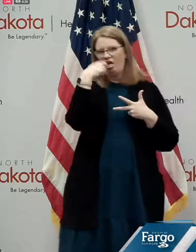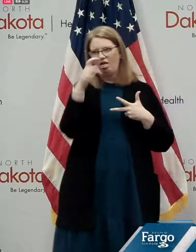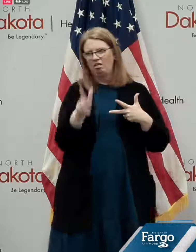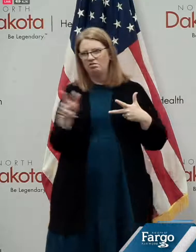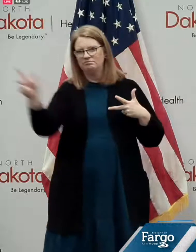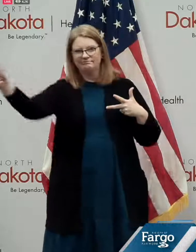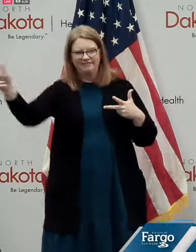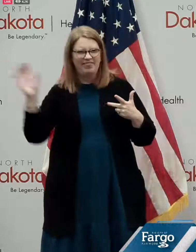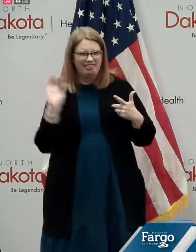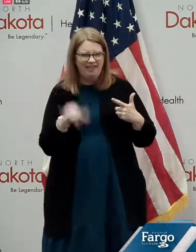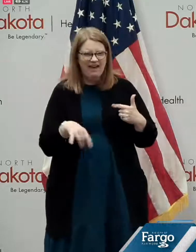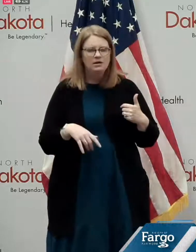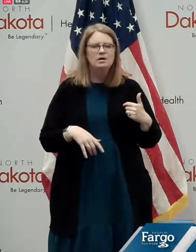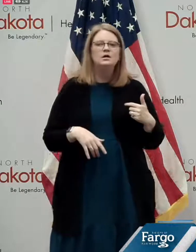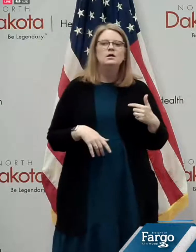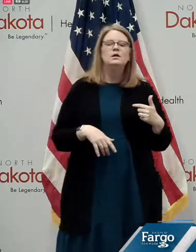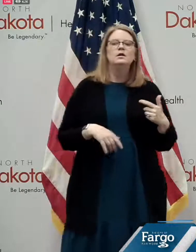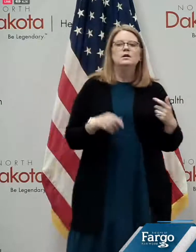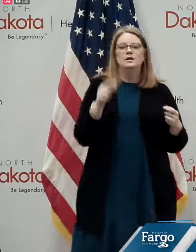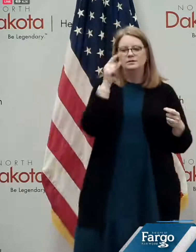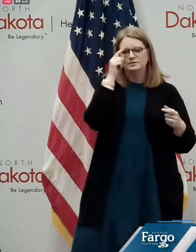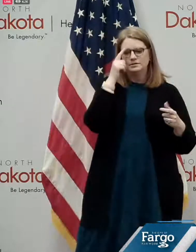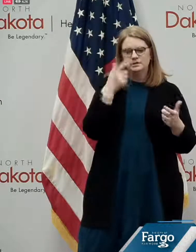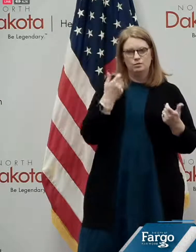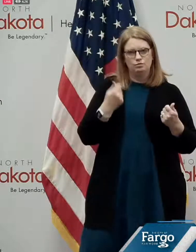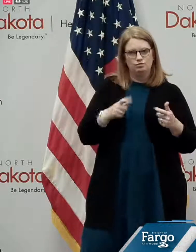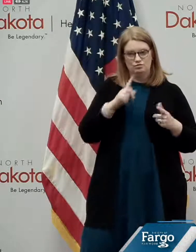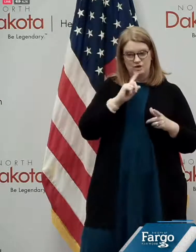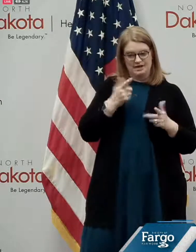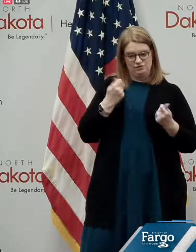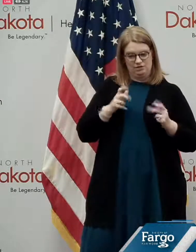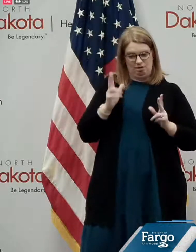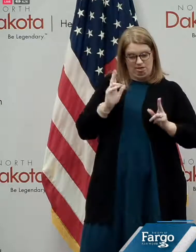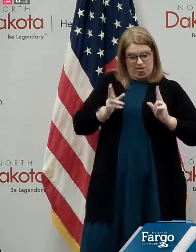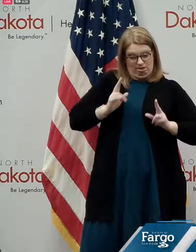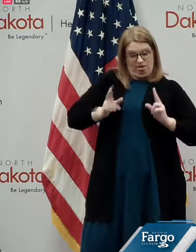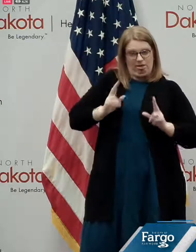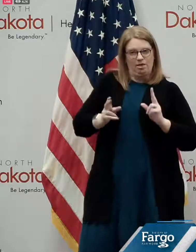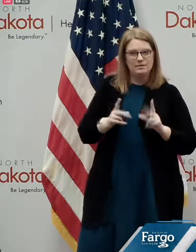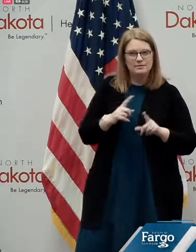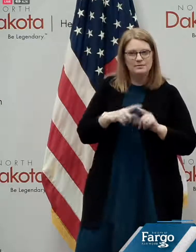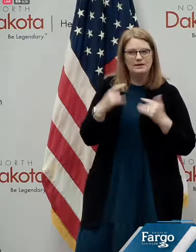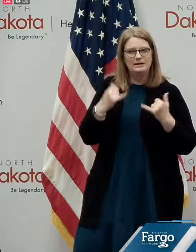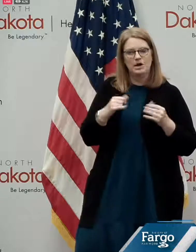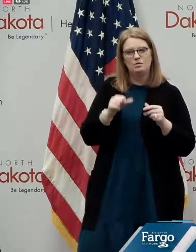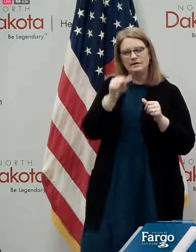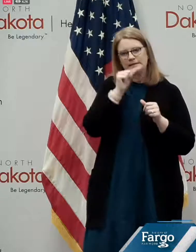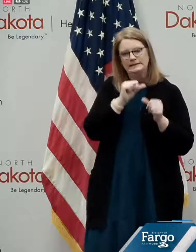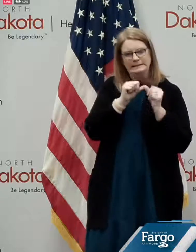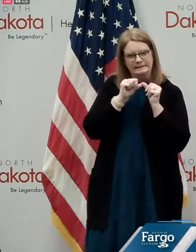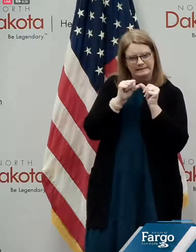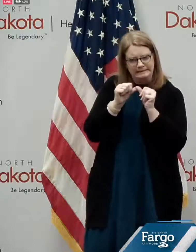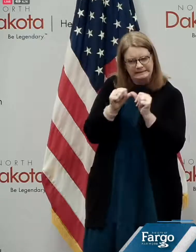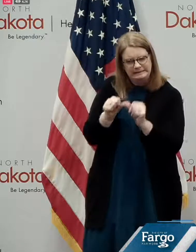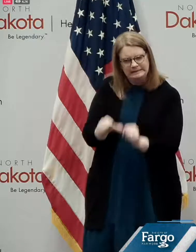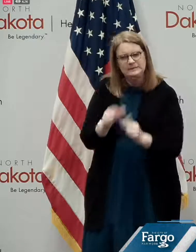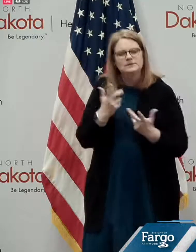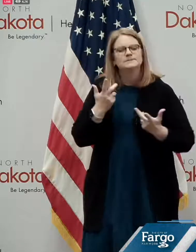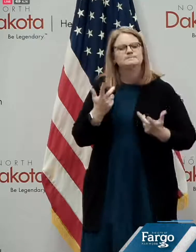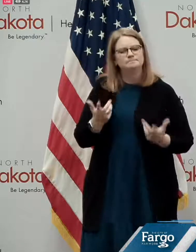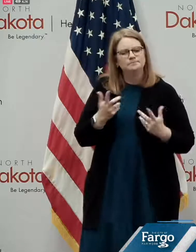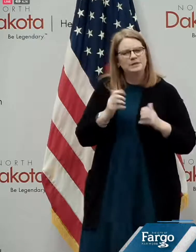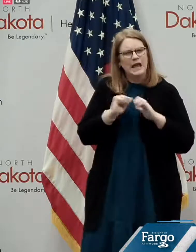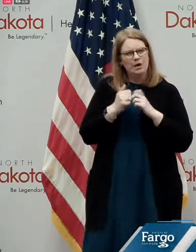the sprint that we were doing, you get caught up, and now we're moving more into with more of the marathon stage of how do we just continue to